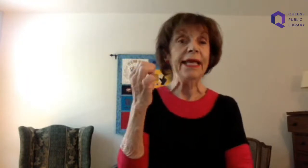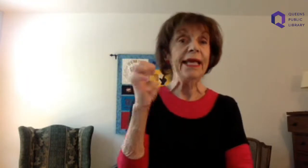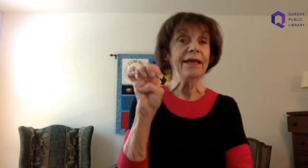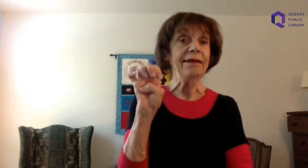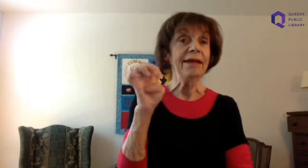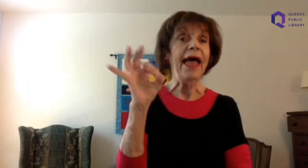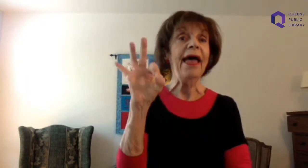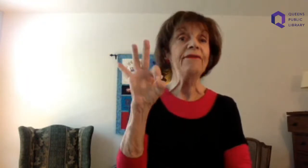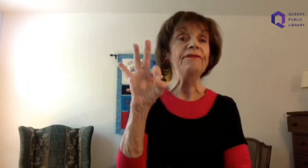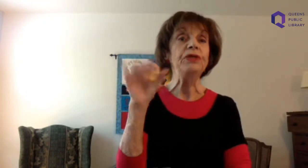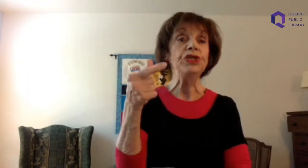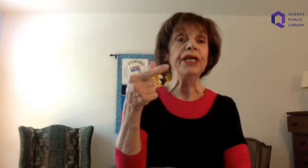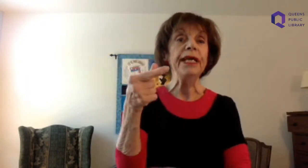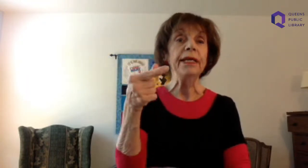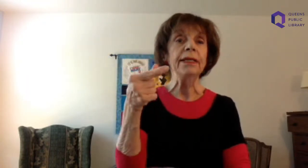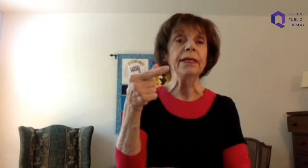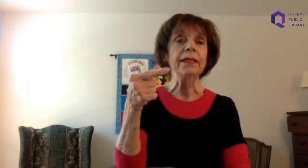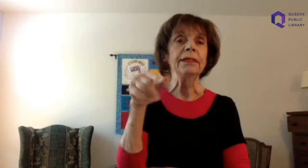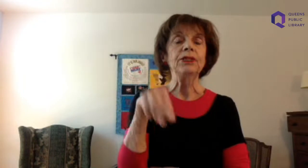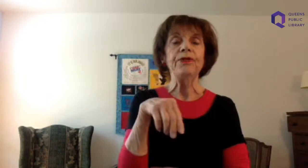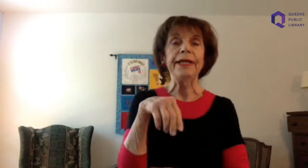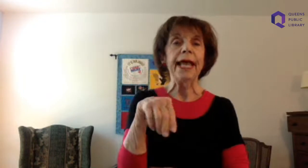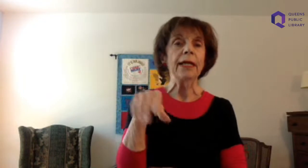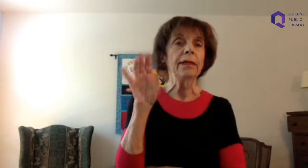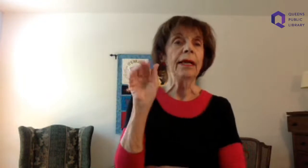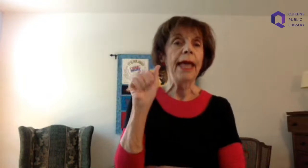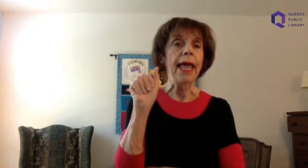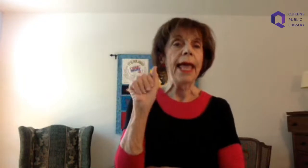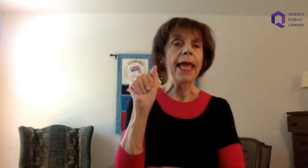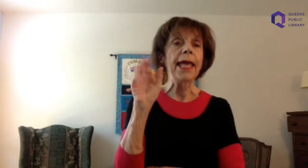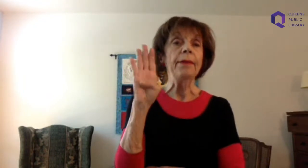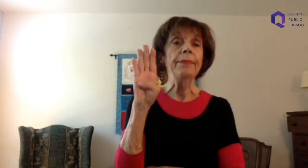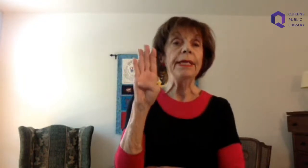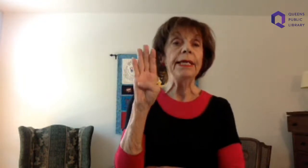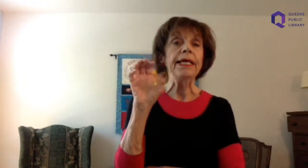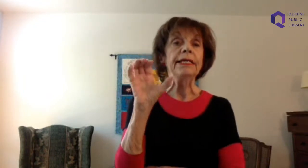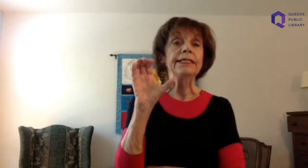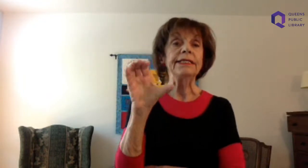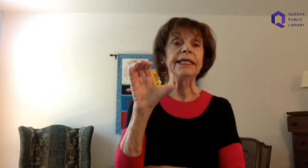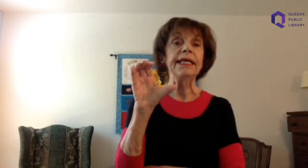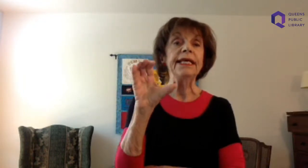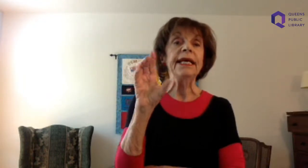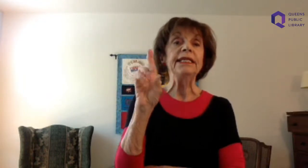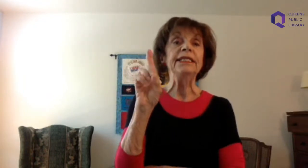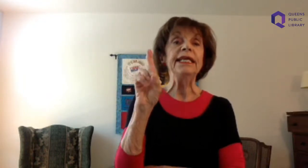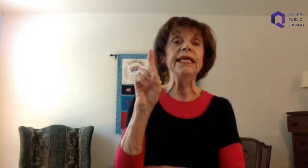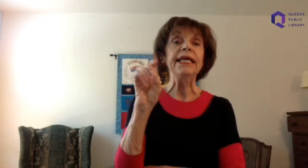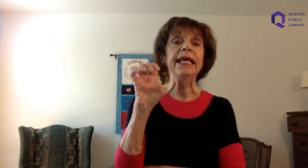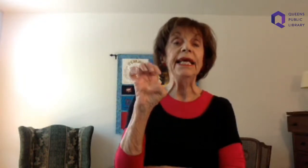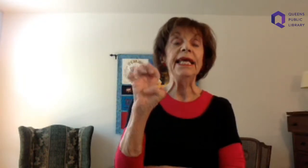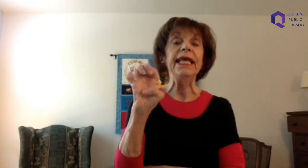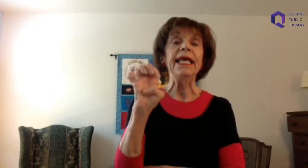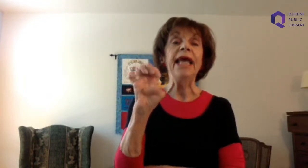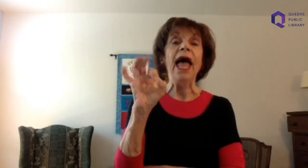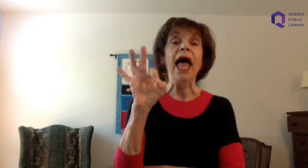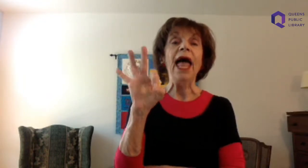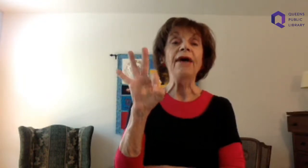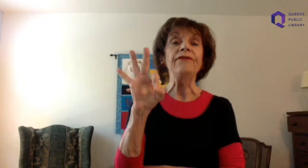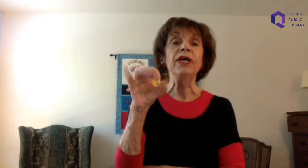E, F, G. Do that again. A, B, C, D, E, F, G,